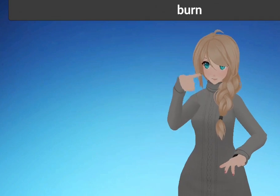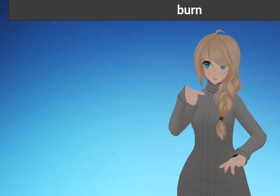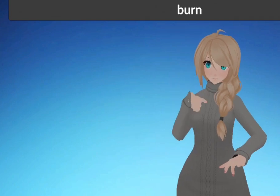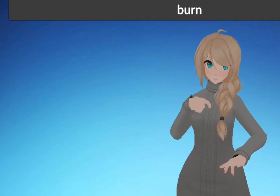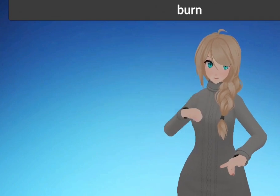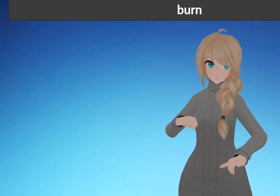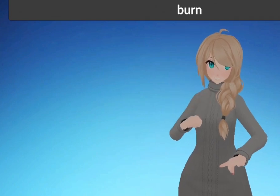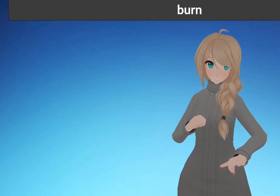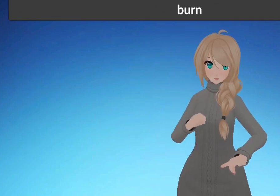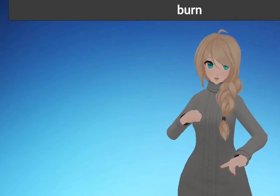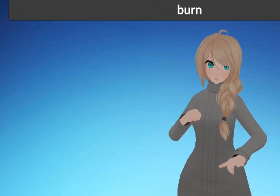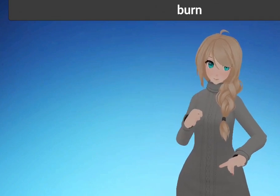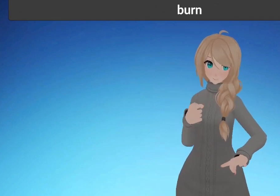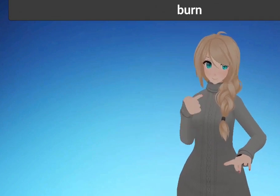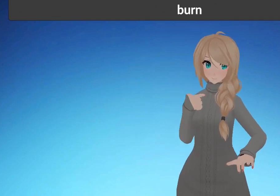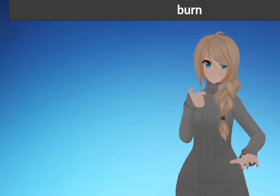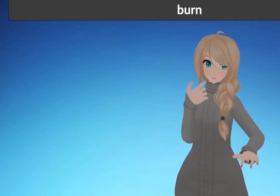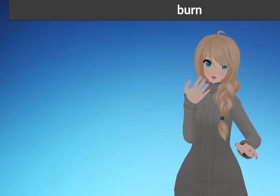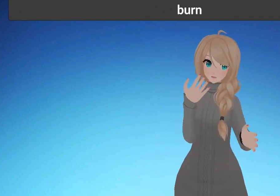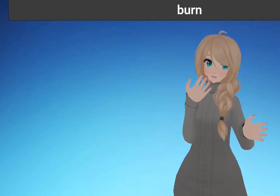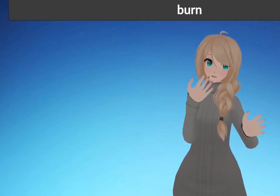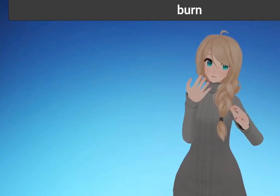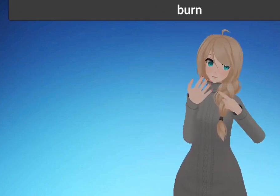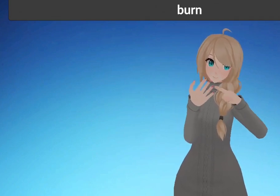me in Scotland, I'm doing